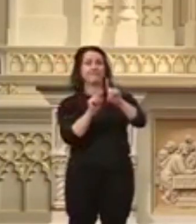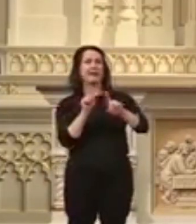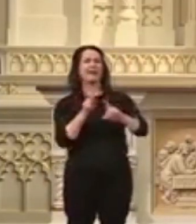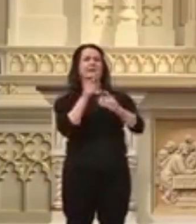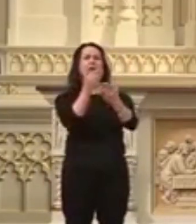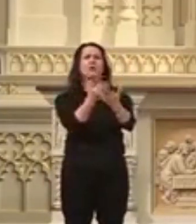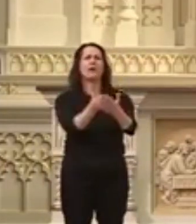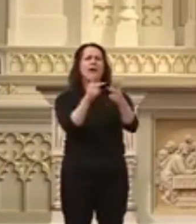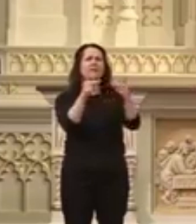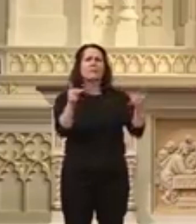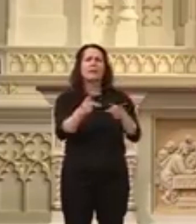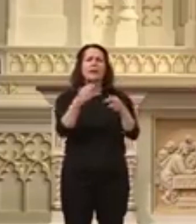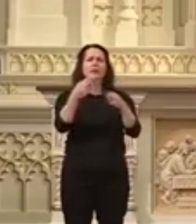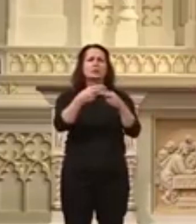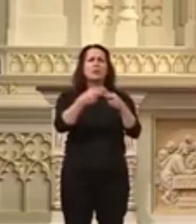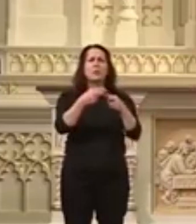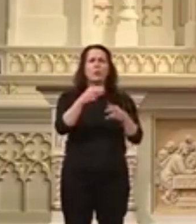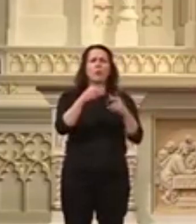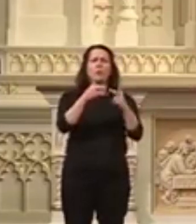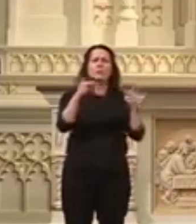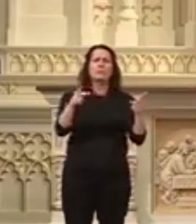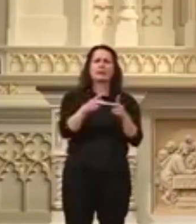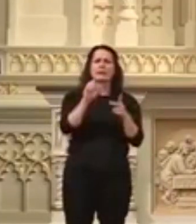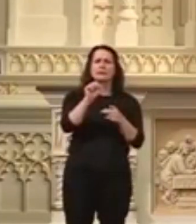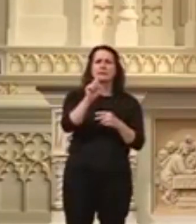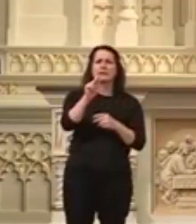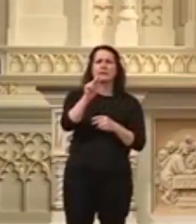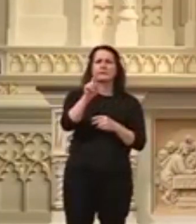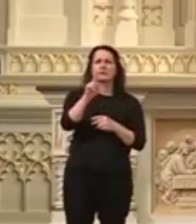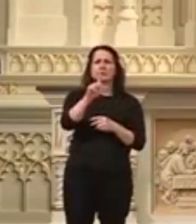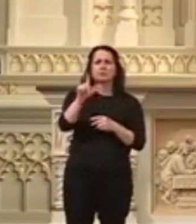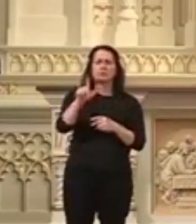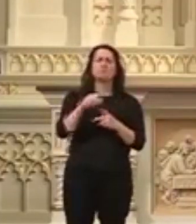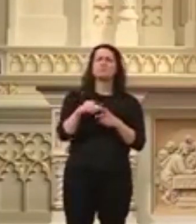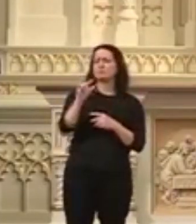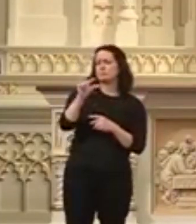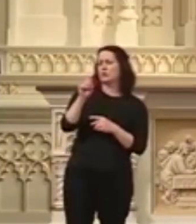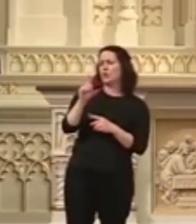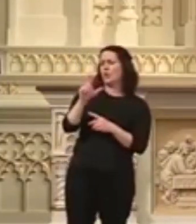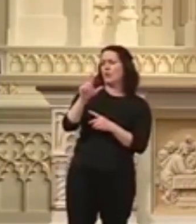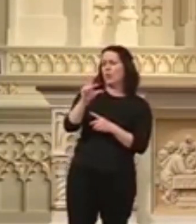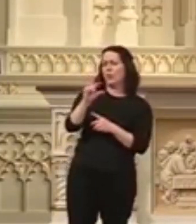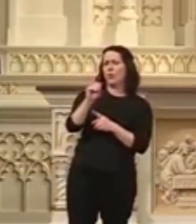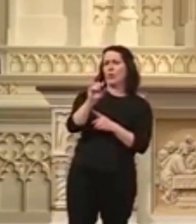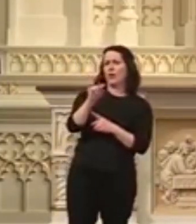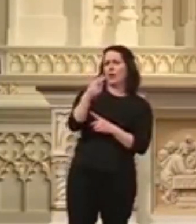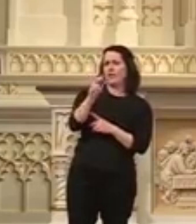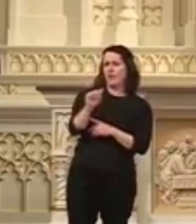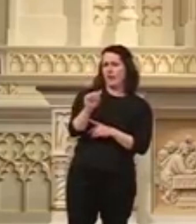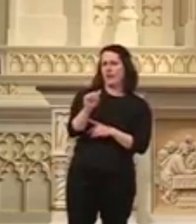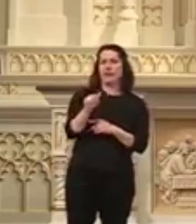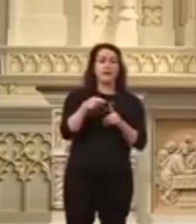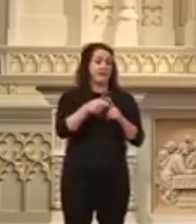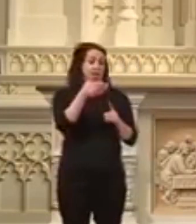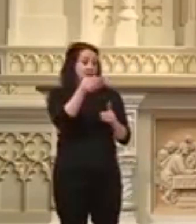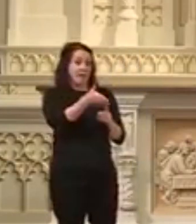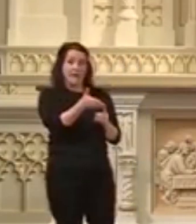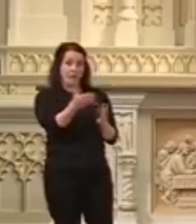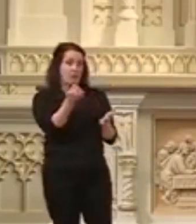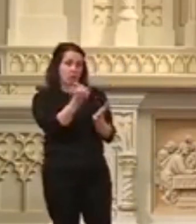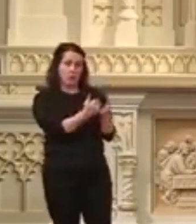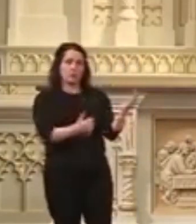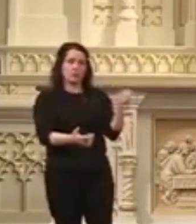skull, in Hebrew, Golgotha. There they crucified him, and with him two